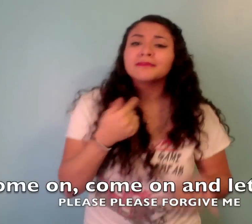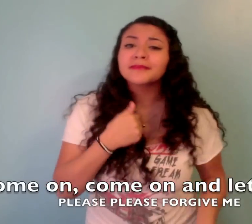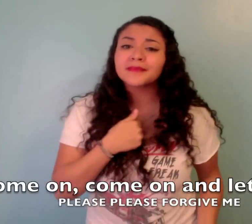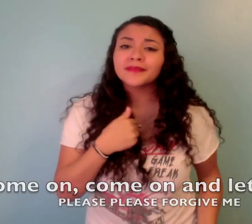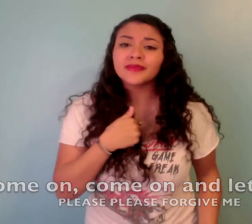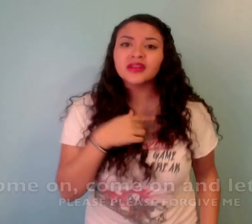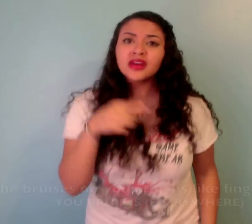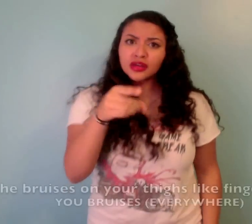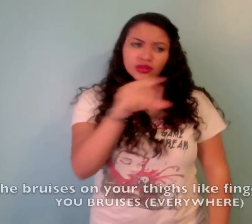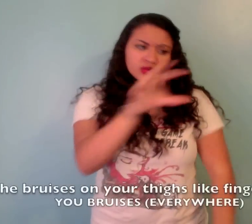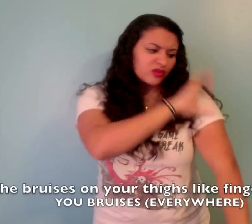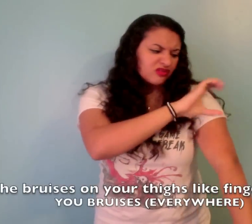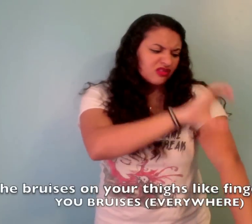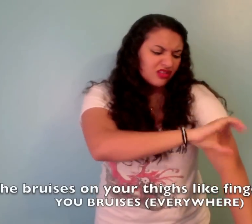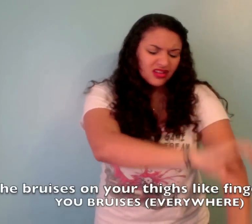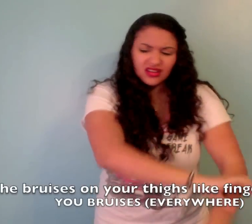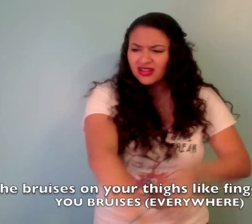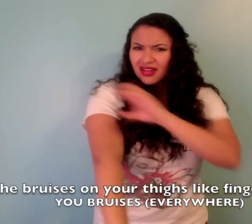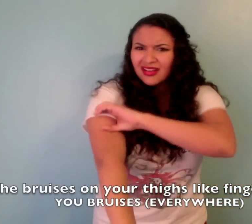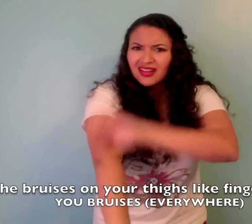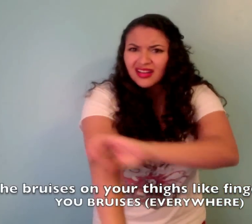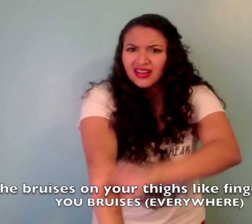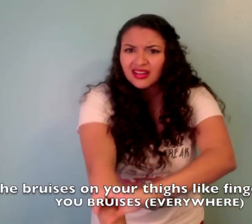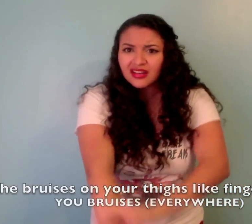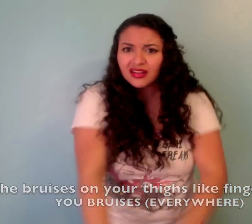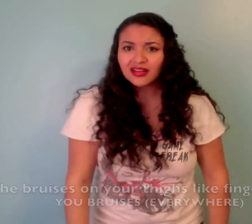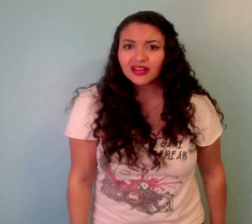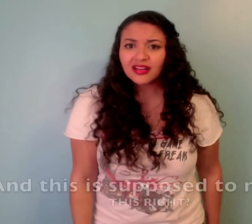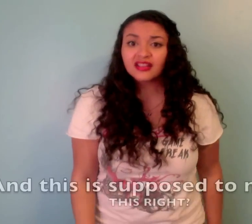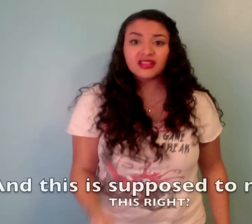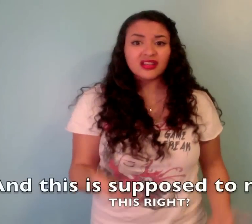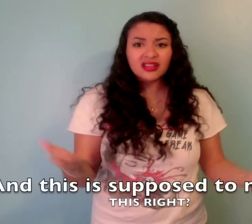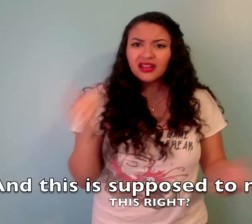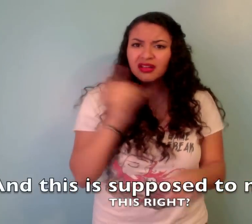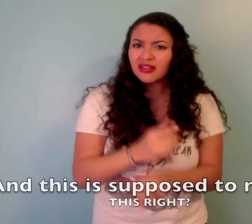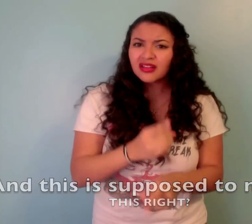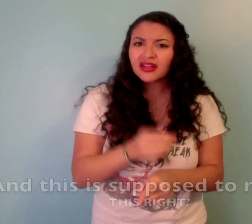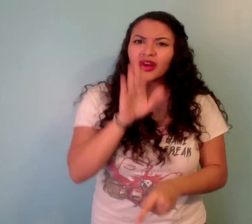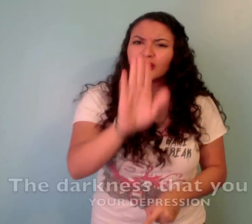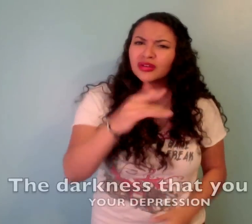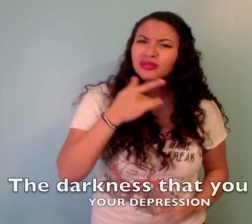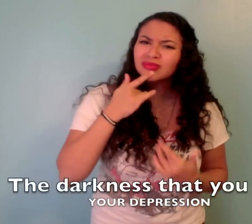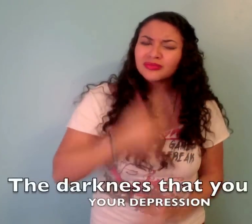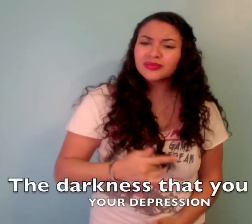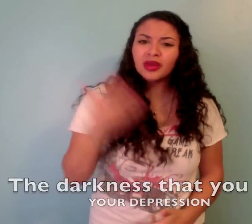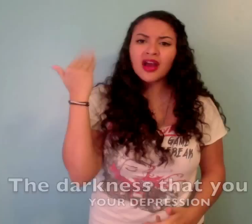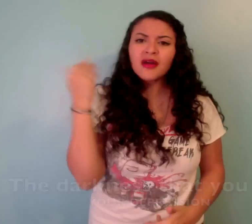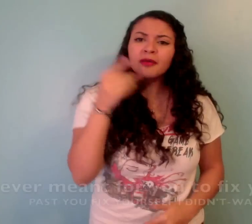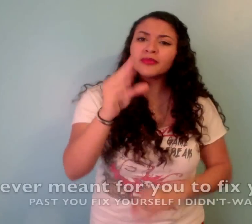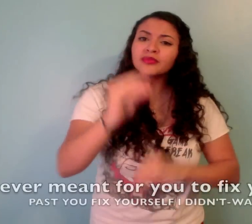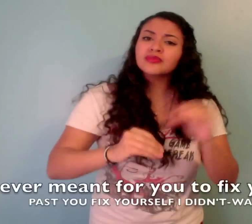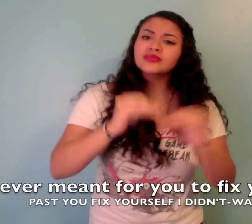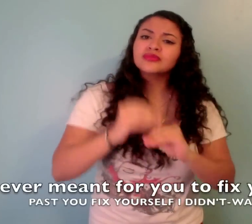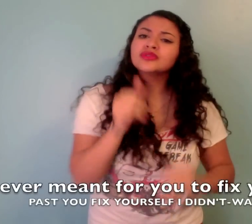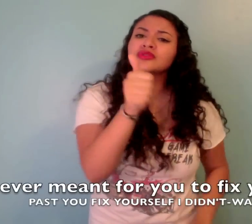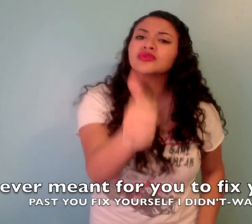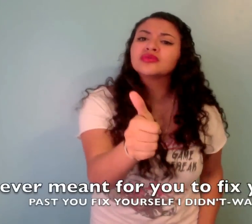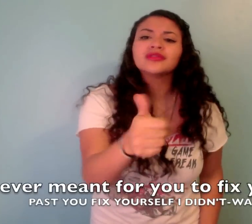me in Bruises on your thighs like my fingerprints This is for to match the darkness that you felt I never meant for you to